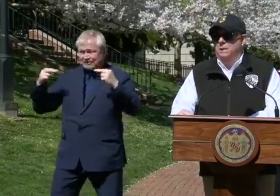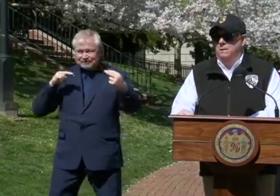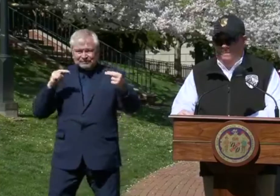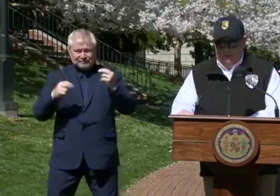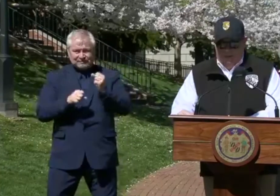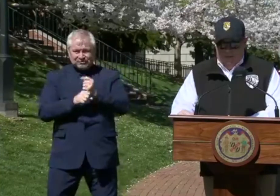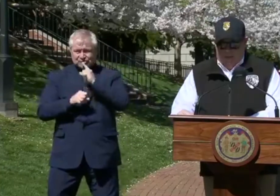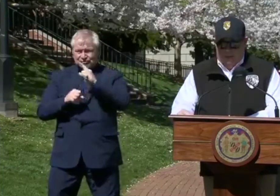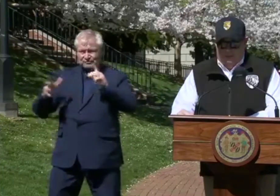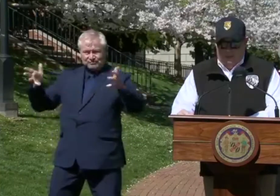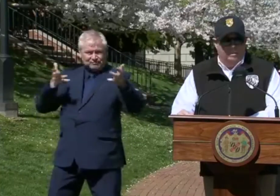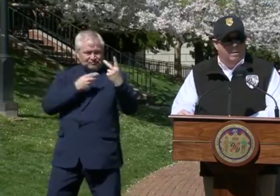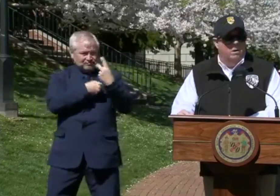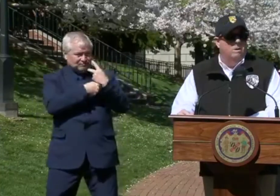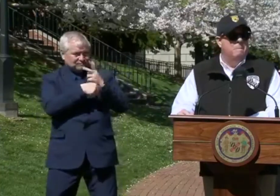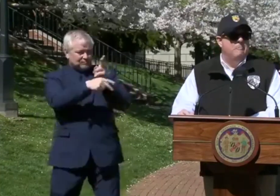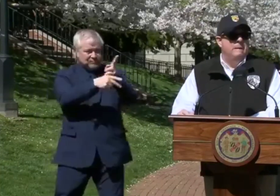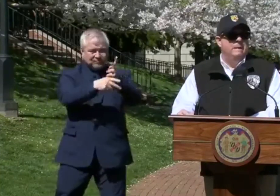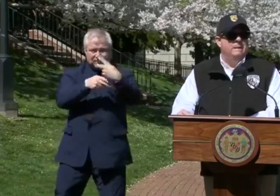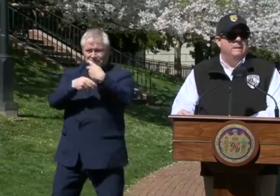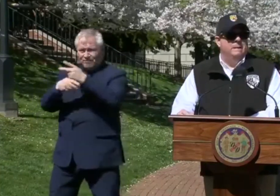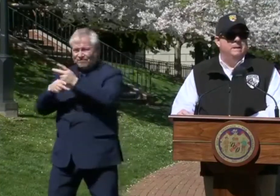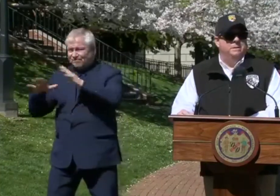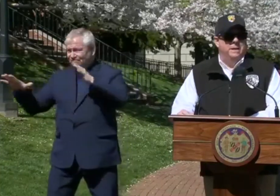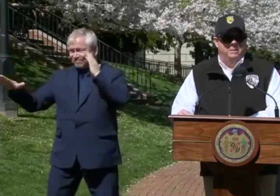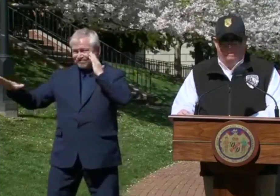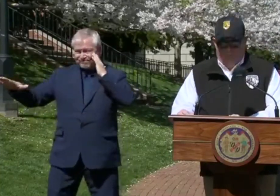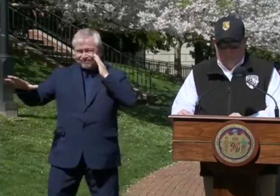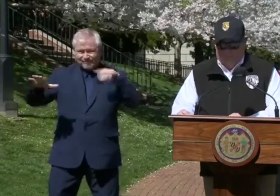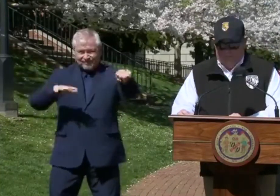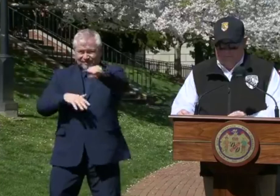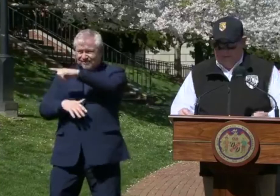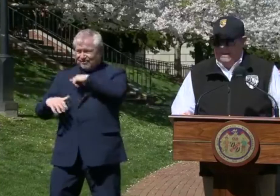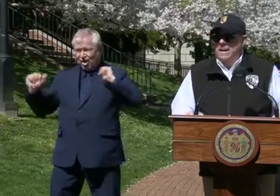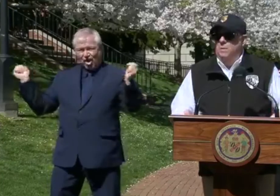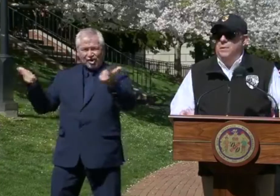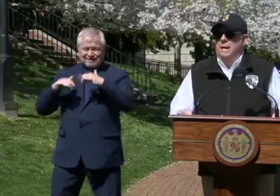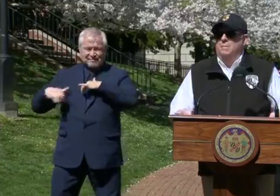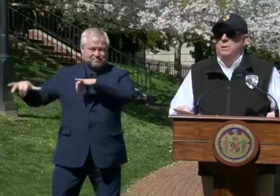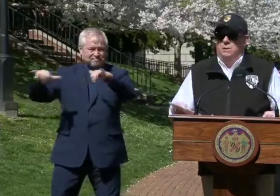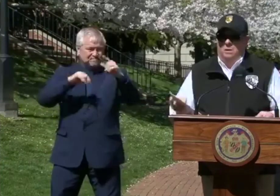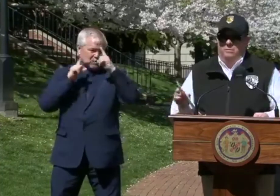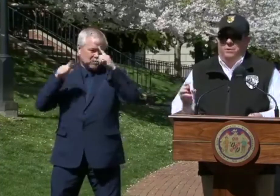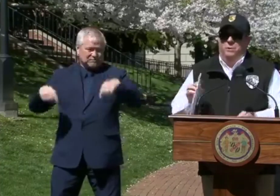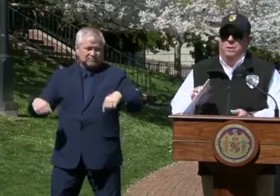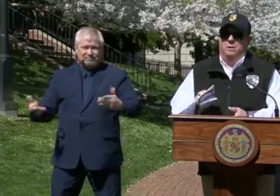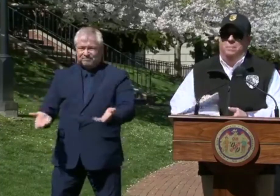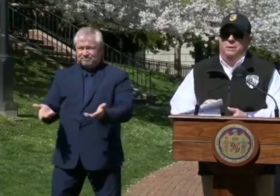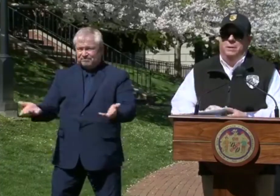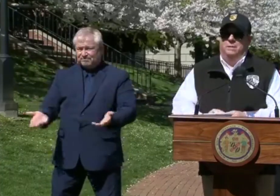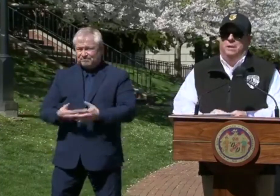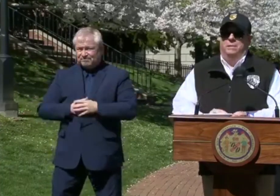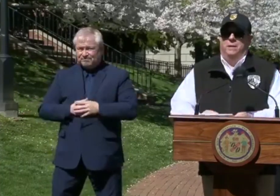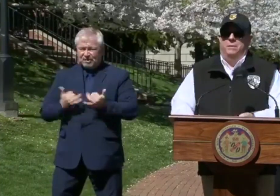of each other, because we are all in this together. And now with that, I'm going to turn it over to our